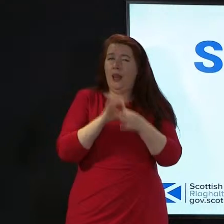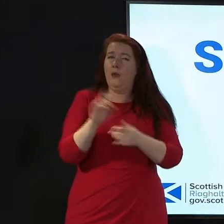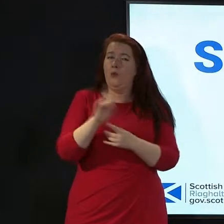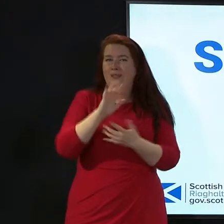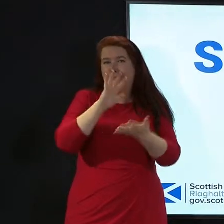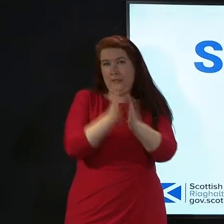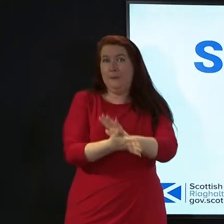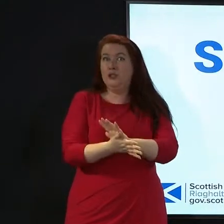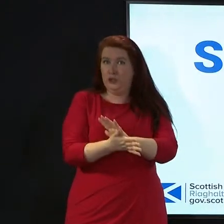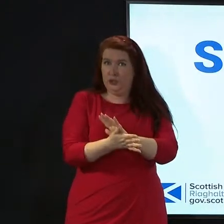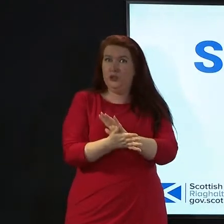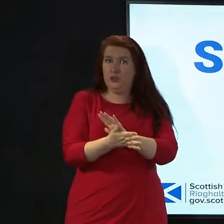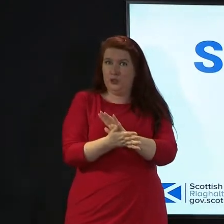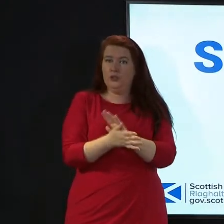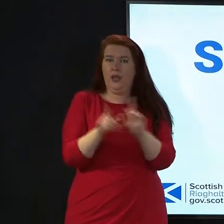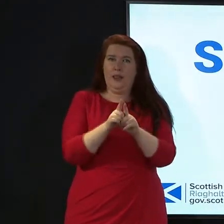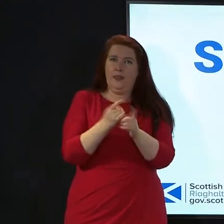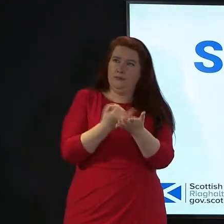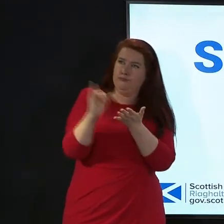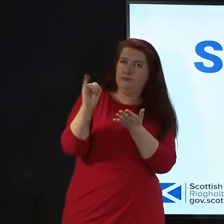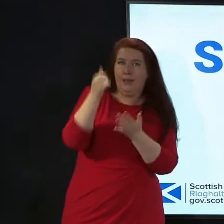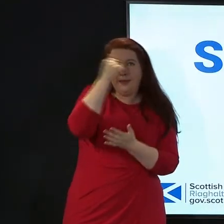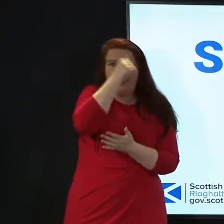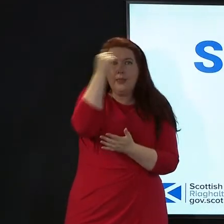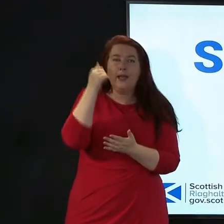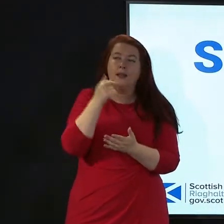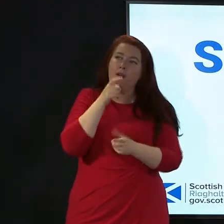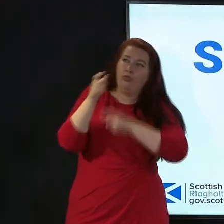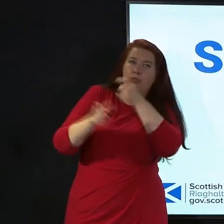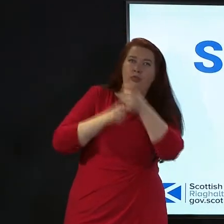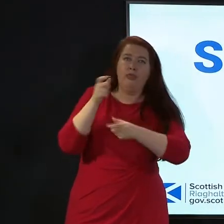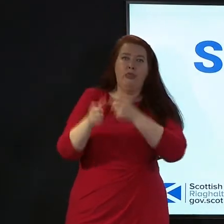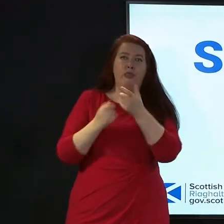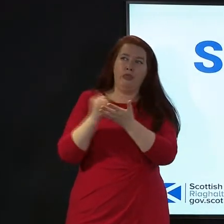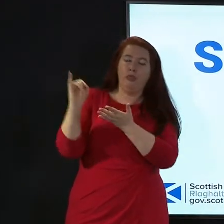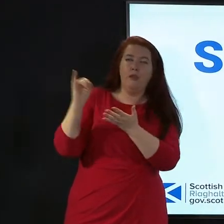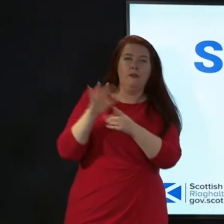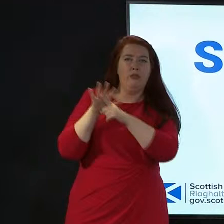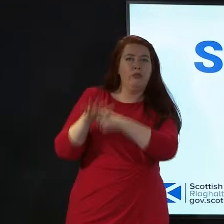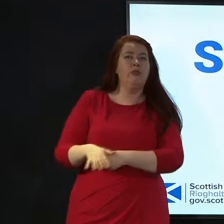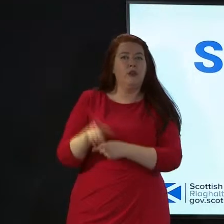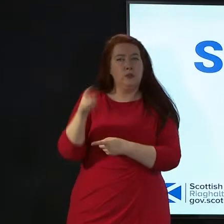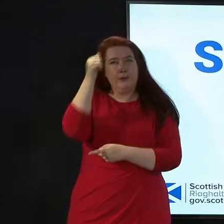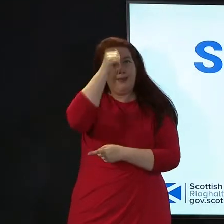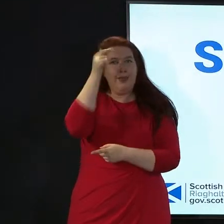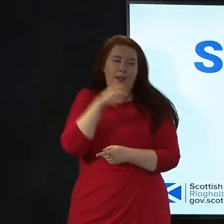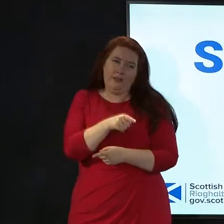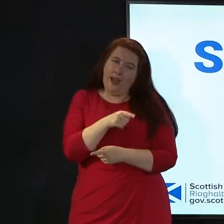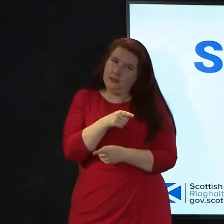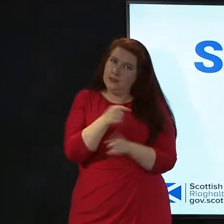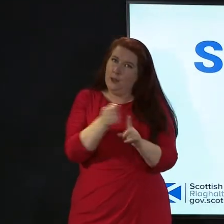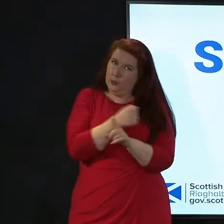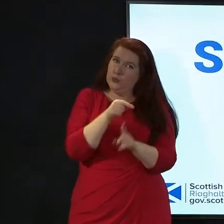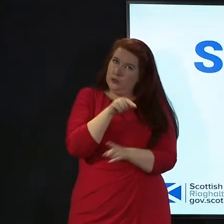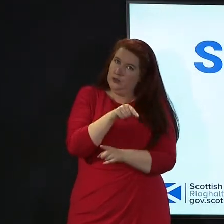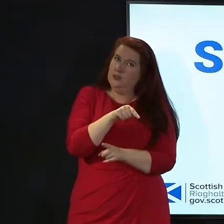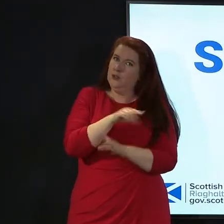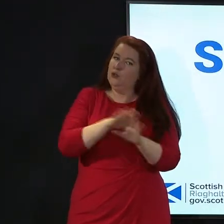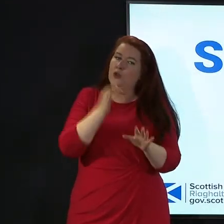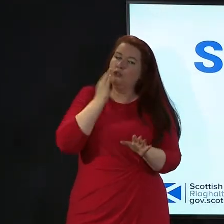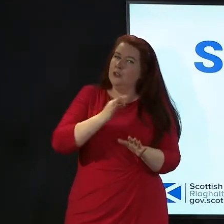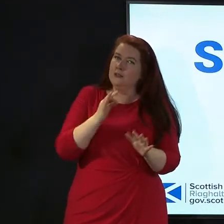of the, you know, the anti-Catholic abuse that was being hurled around that as well. And I think it's important that we don't forget